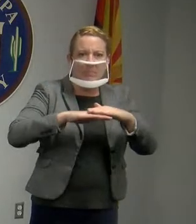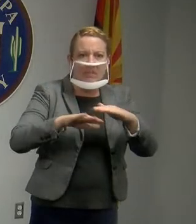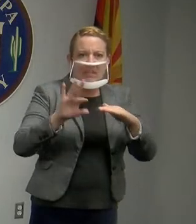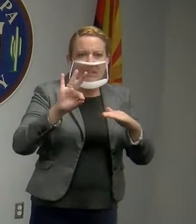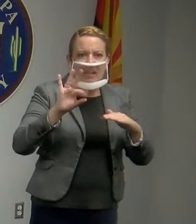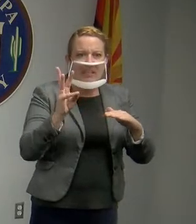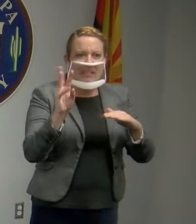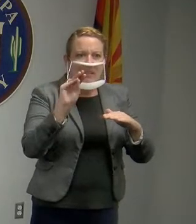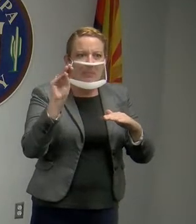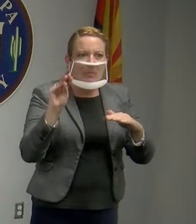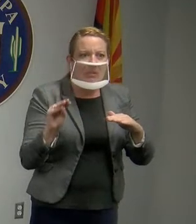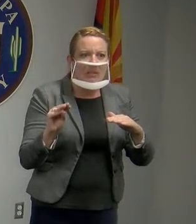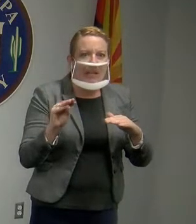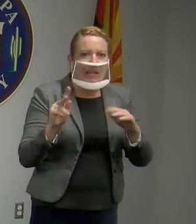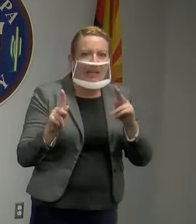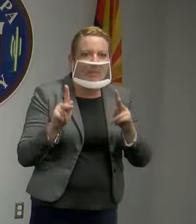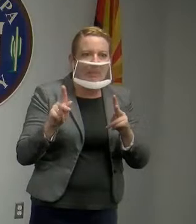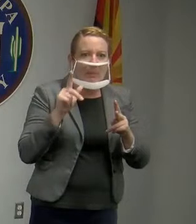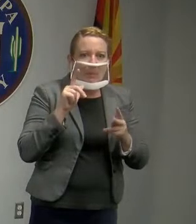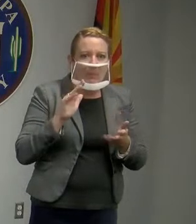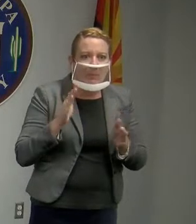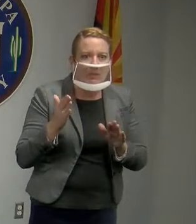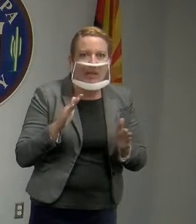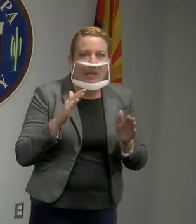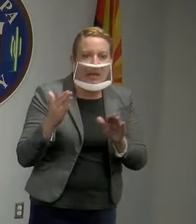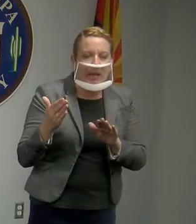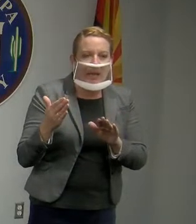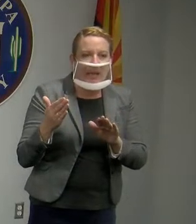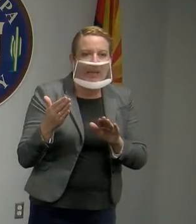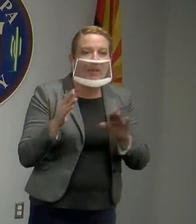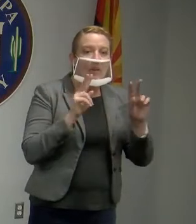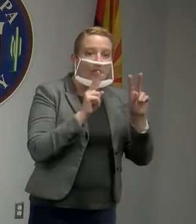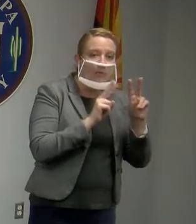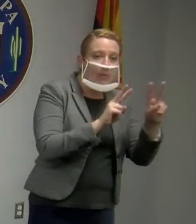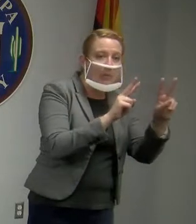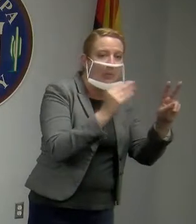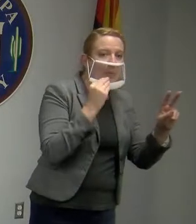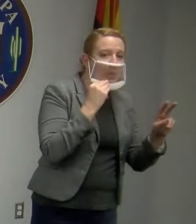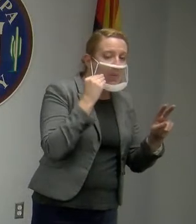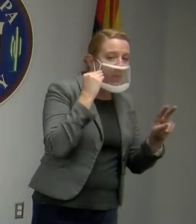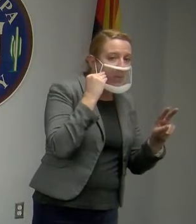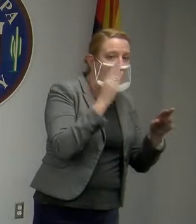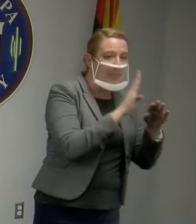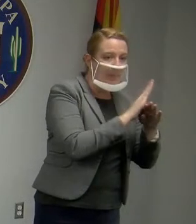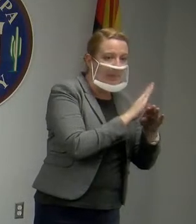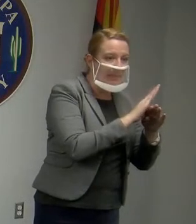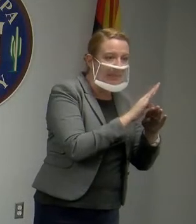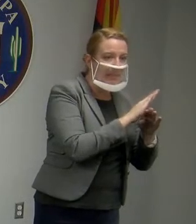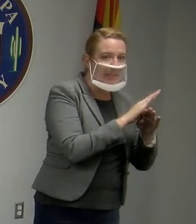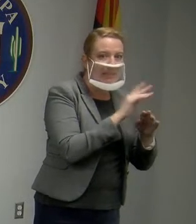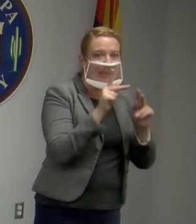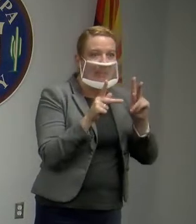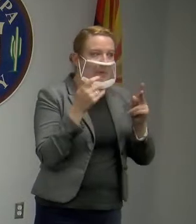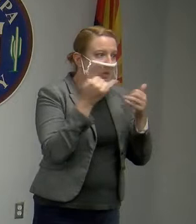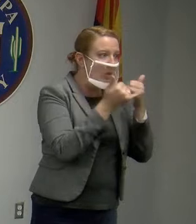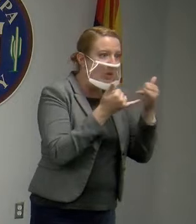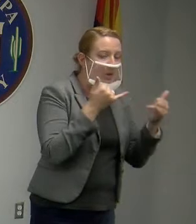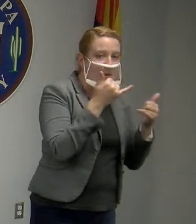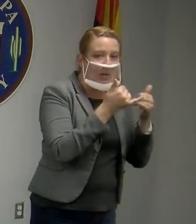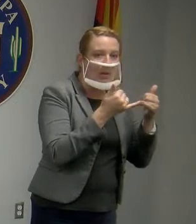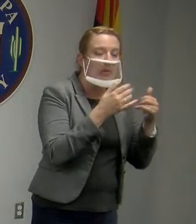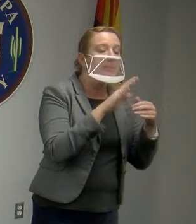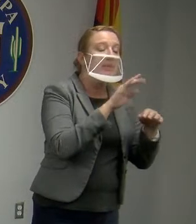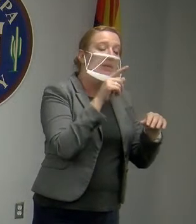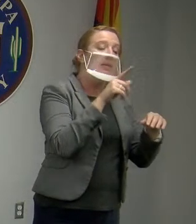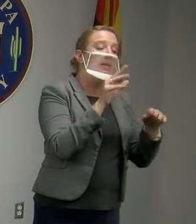funeral home directors are getting calls from the ME asking if they have cooler space. You guys only had 6